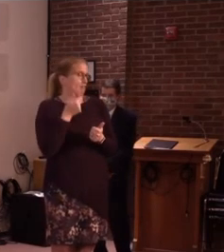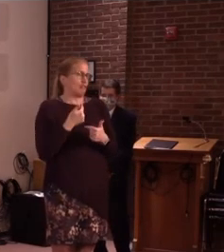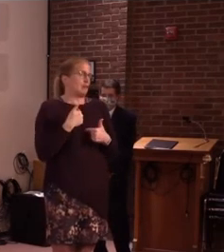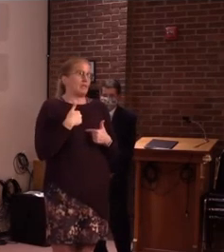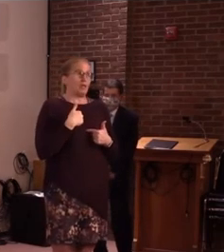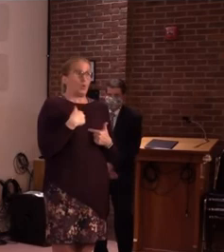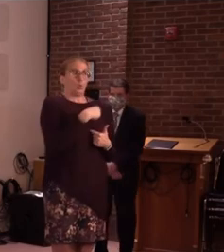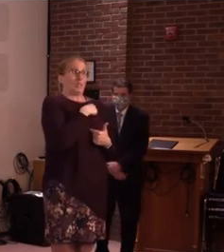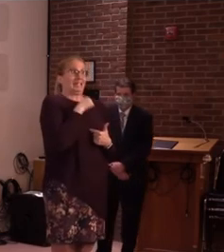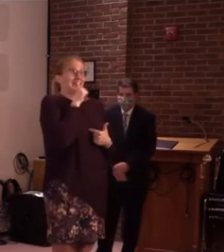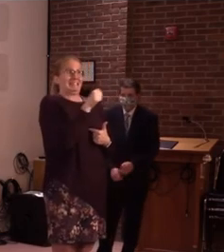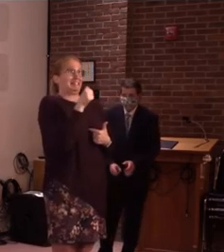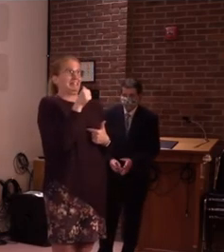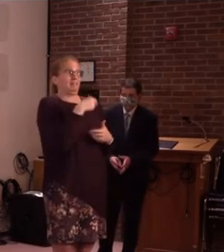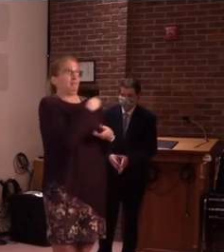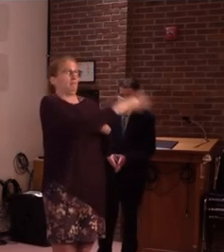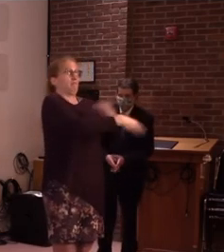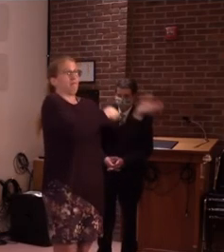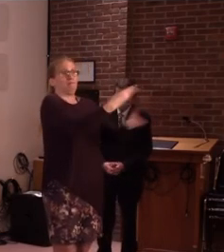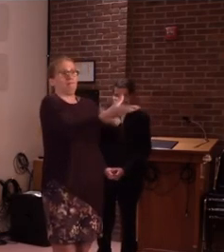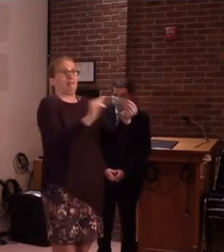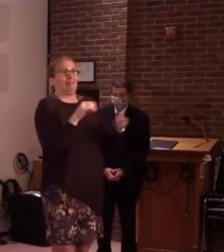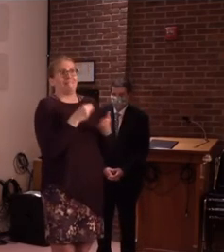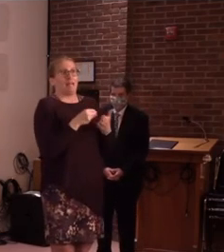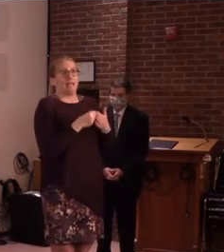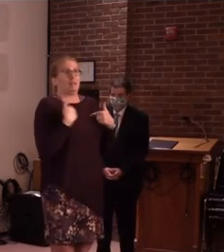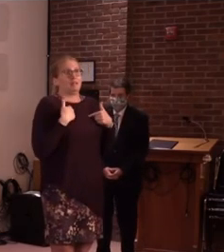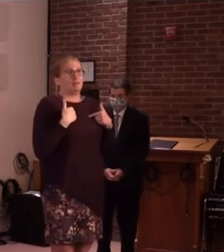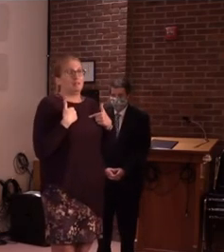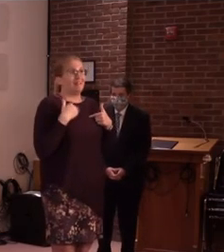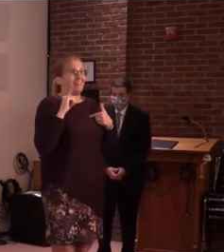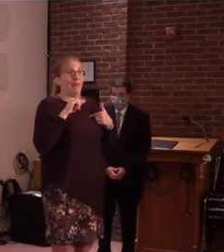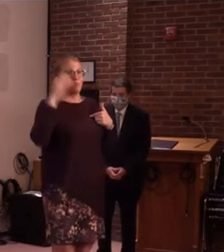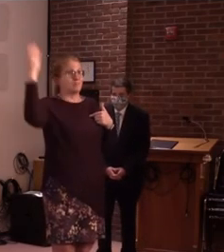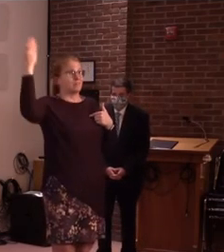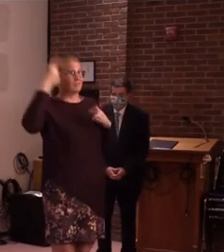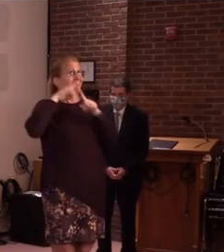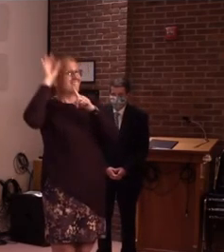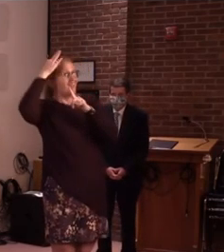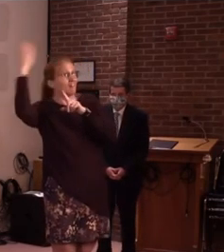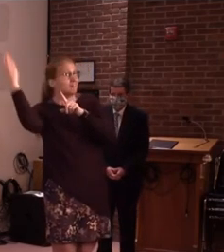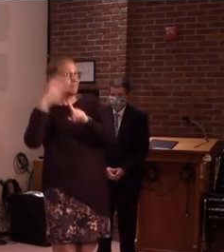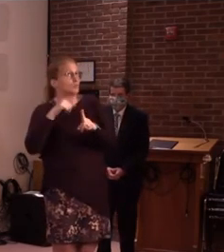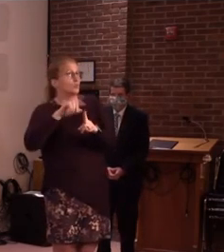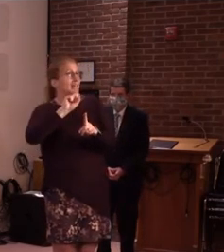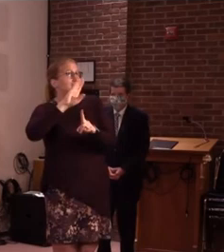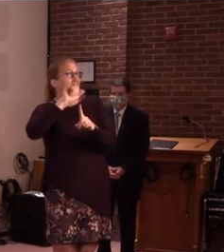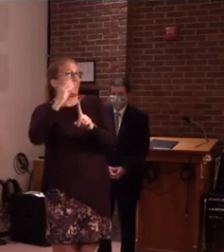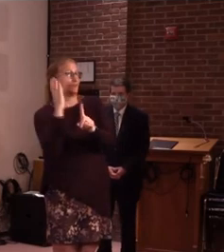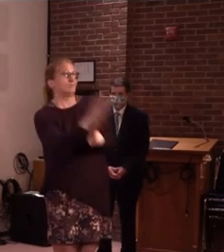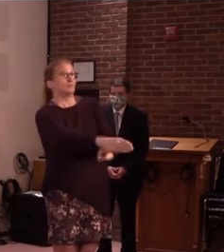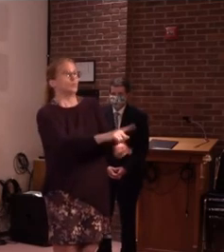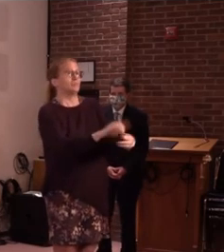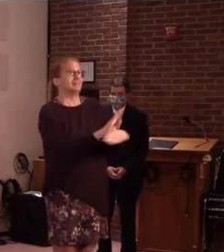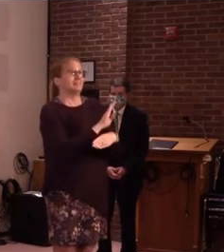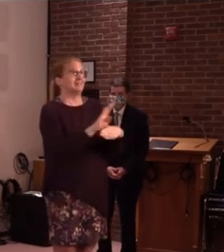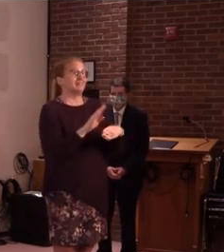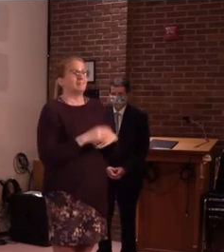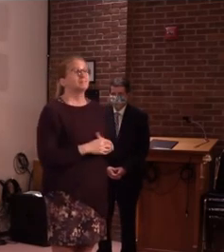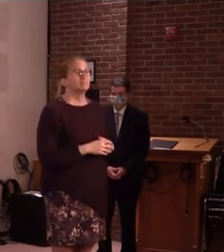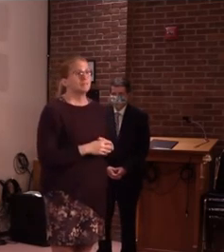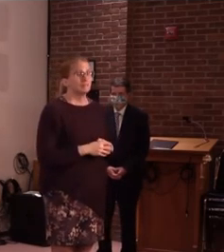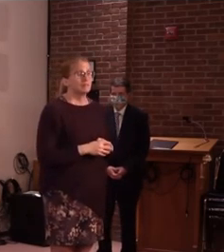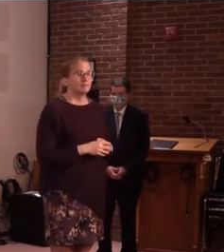We didn't administer that funding. I think it was directly through the SBA. Okay. Can you tell us anything more